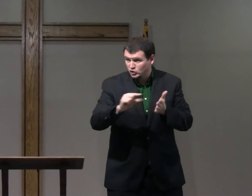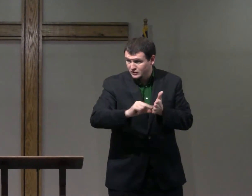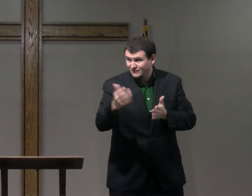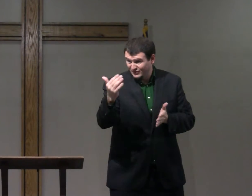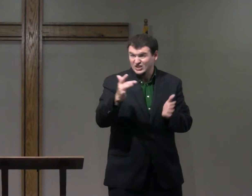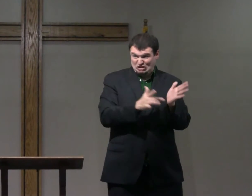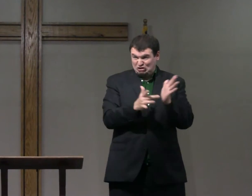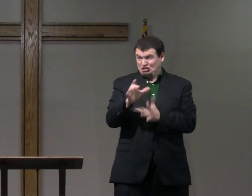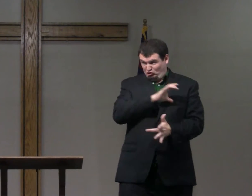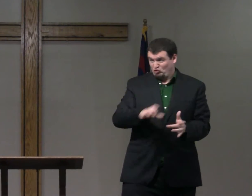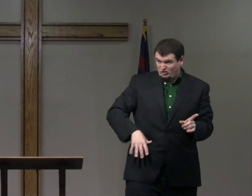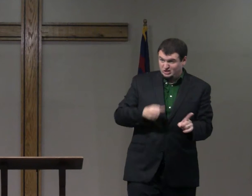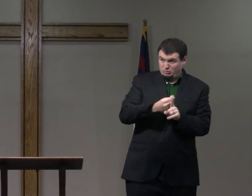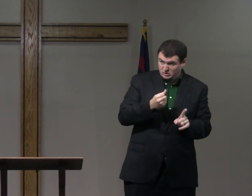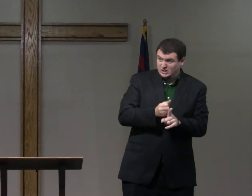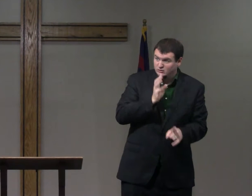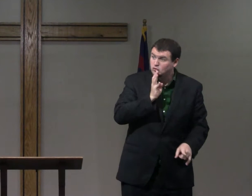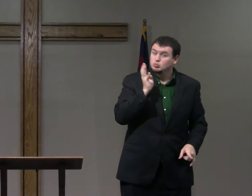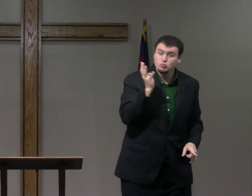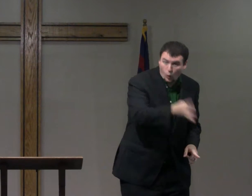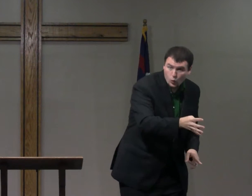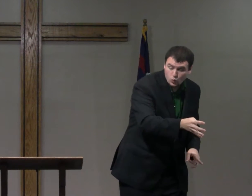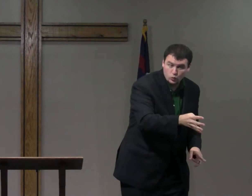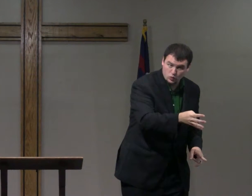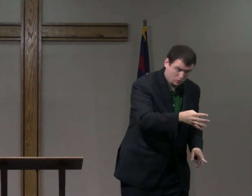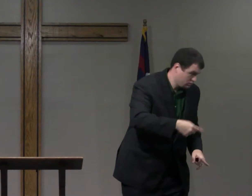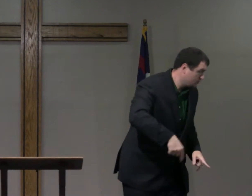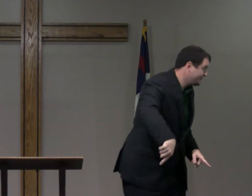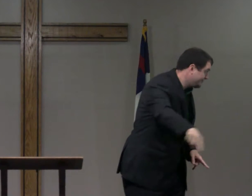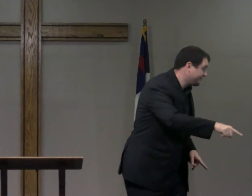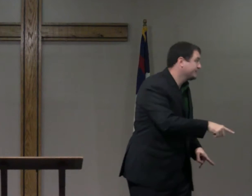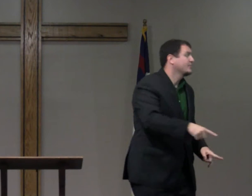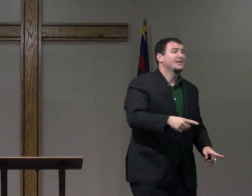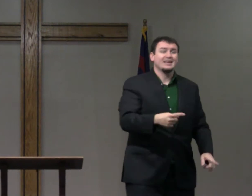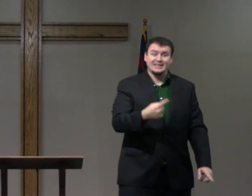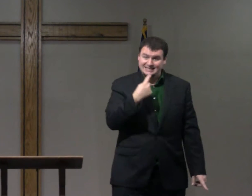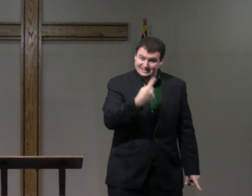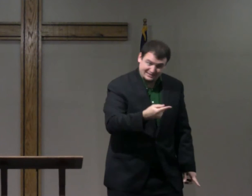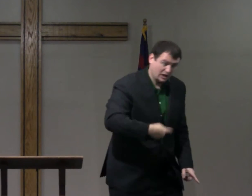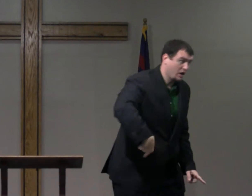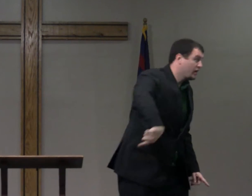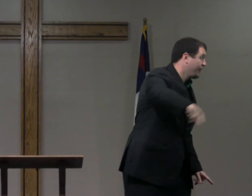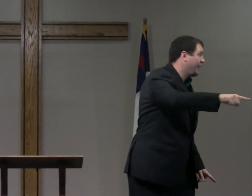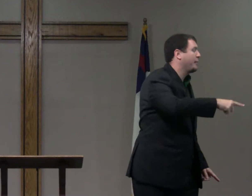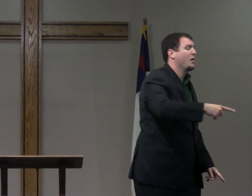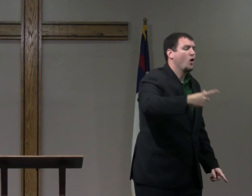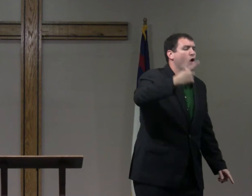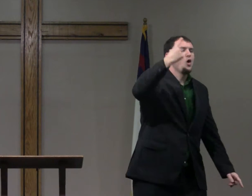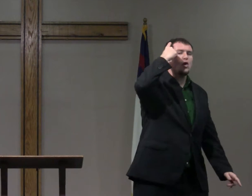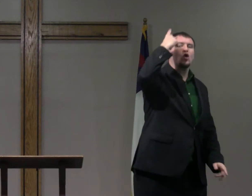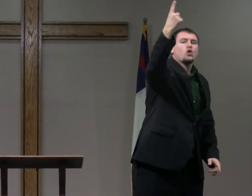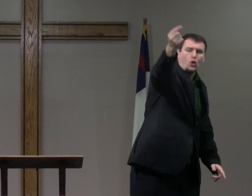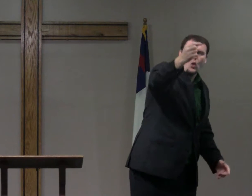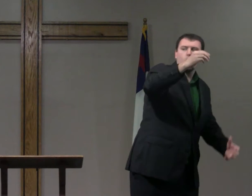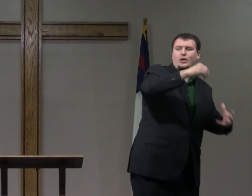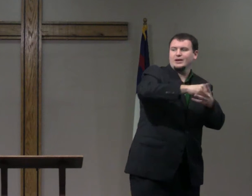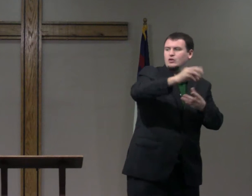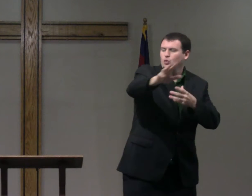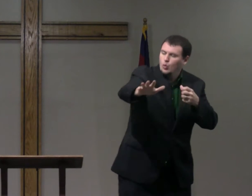Mark 16:15, Jesus himself is speaking here, and it says, "And he said unto them, Go ye